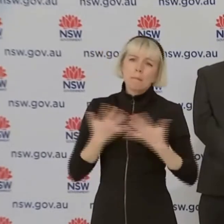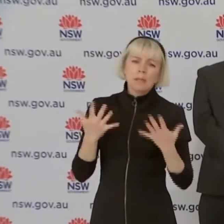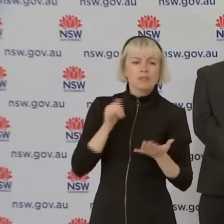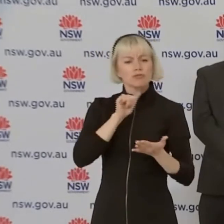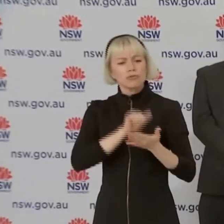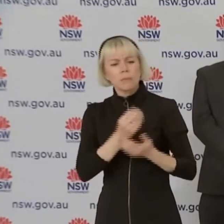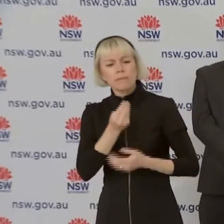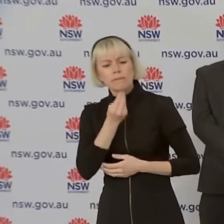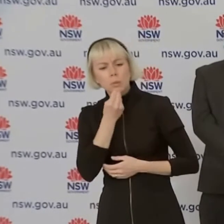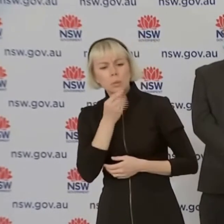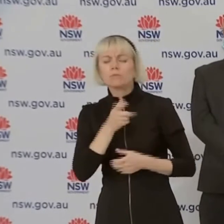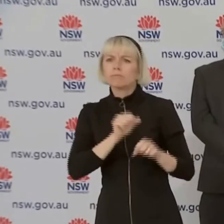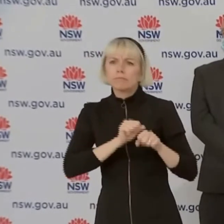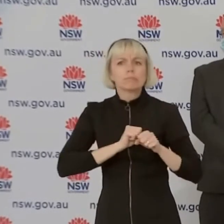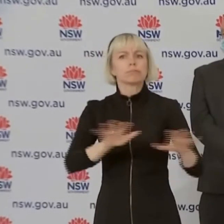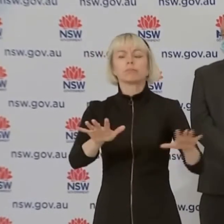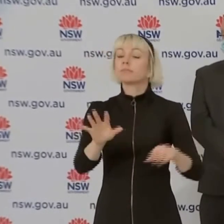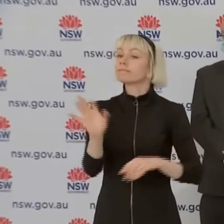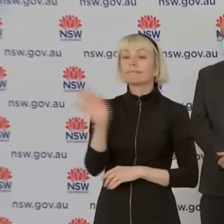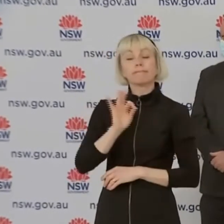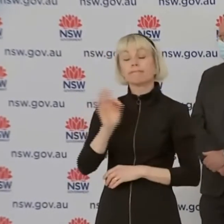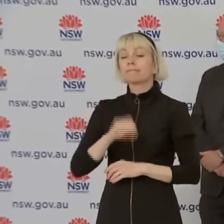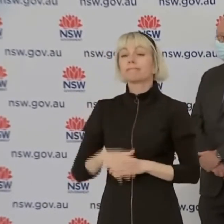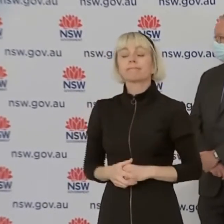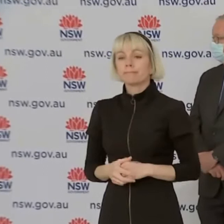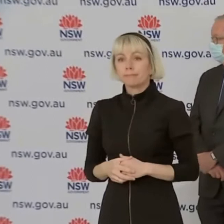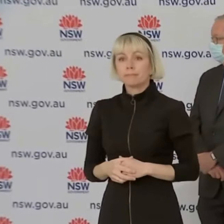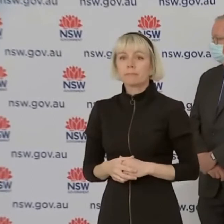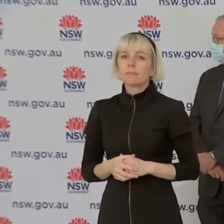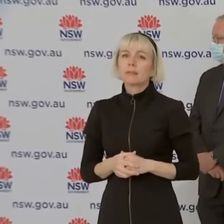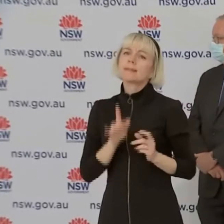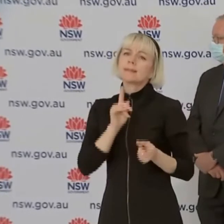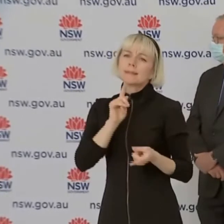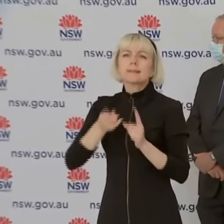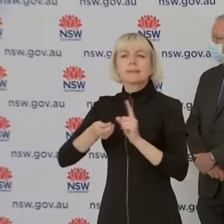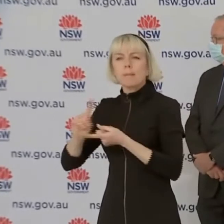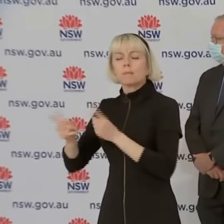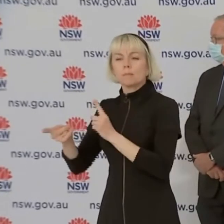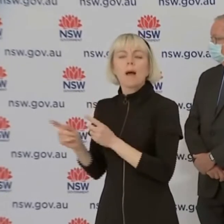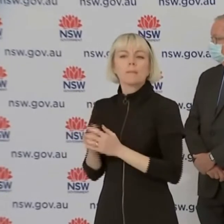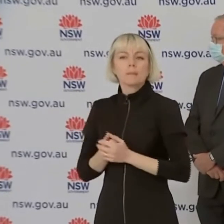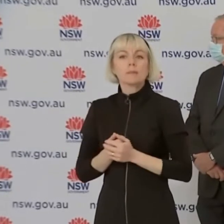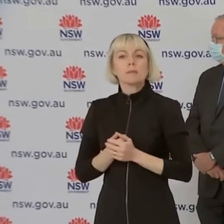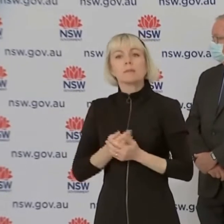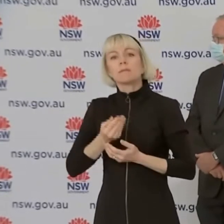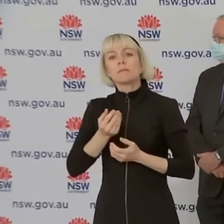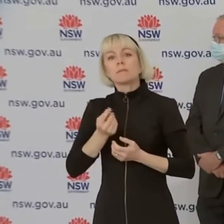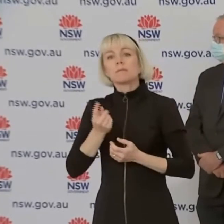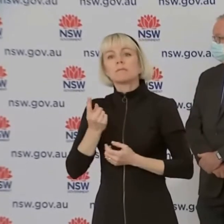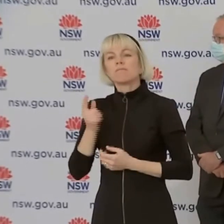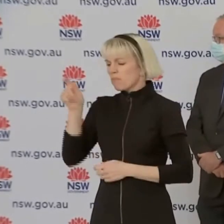As I've indicated before, occasionally we've had a handful of transmission events in